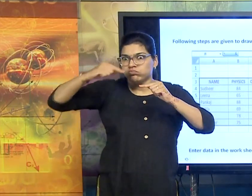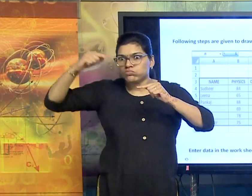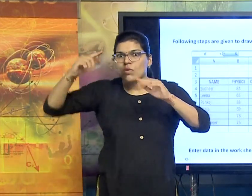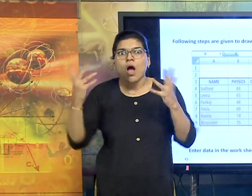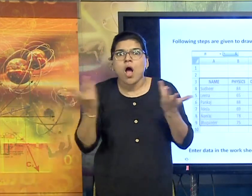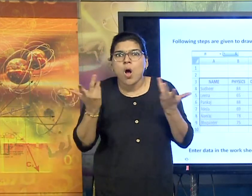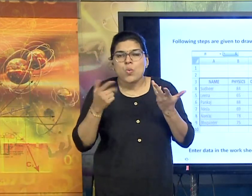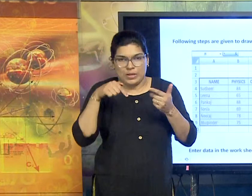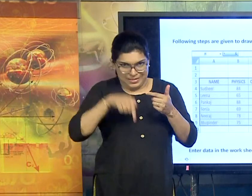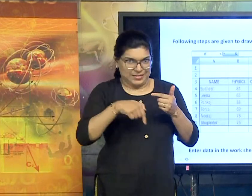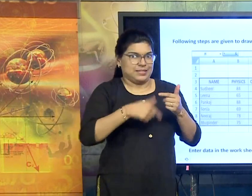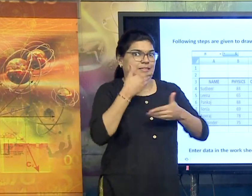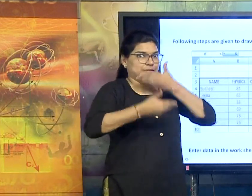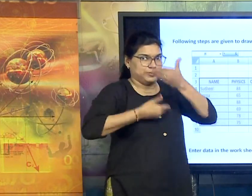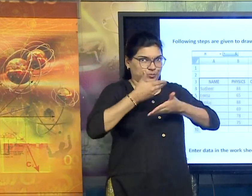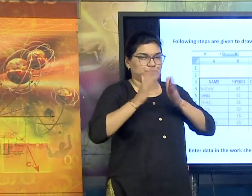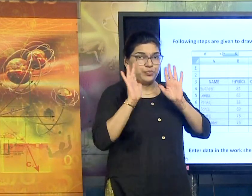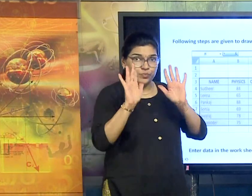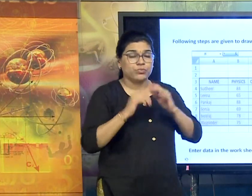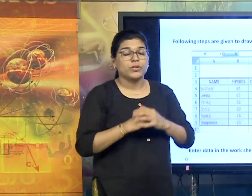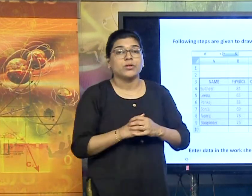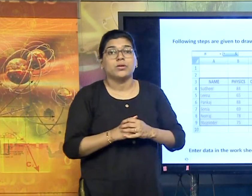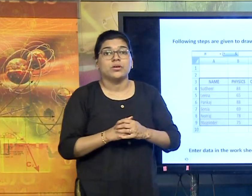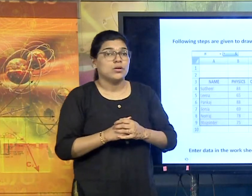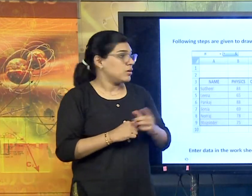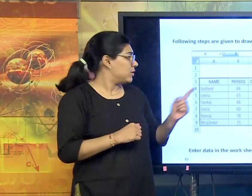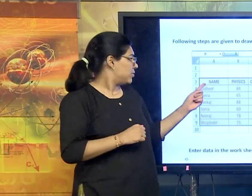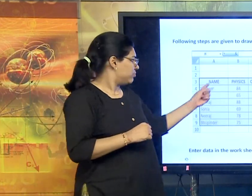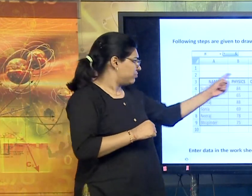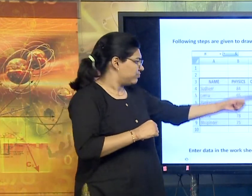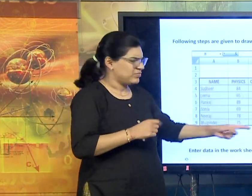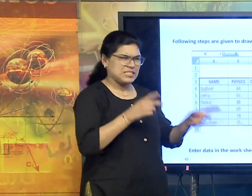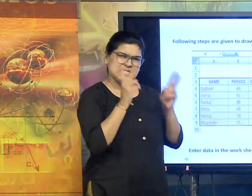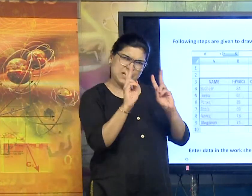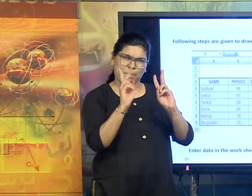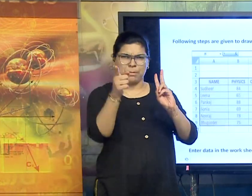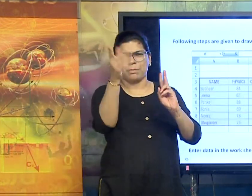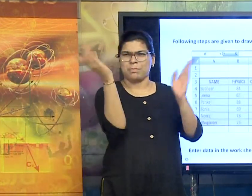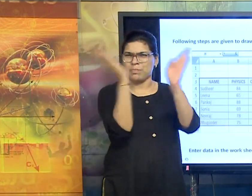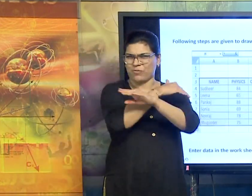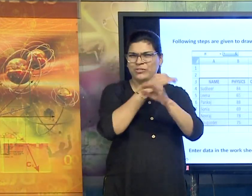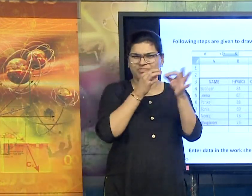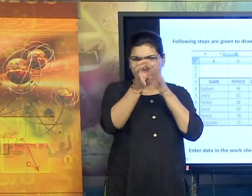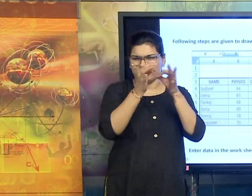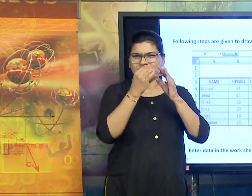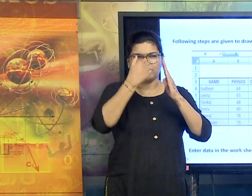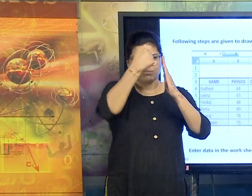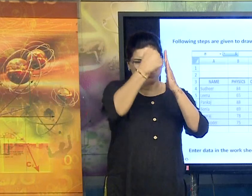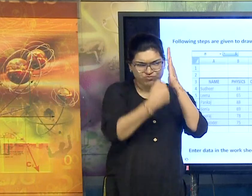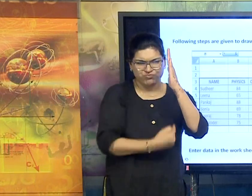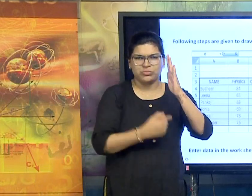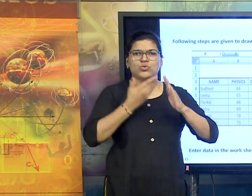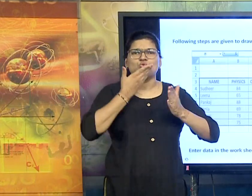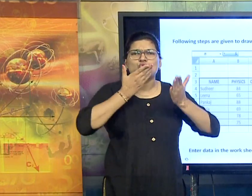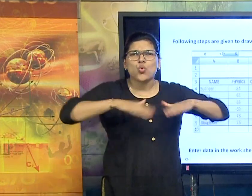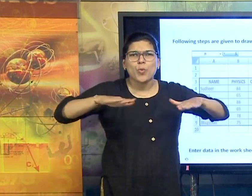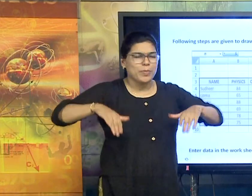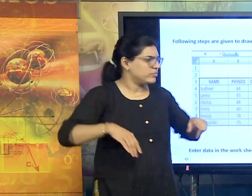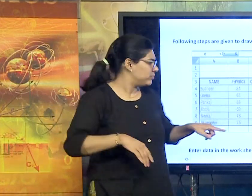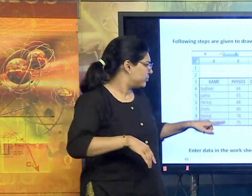you need to make a graph or a chart from all those data, then you